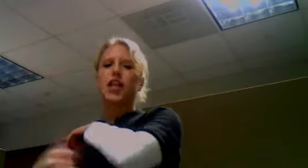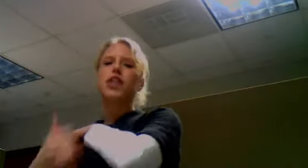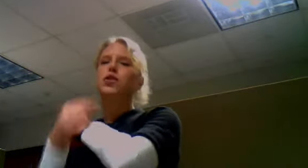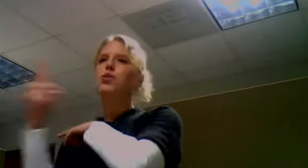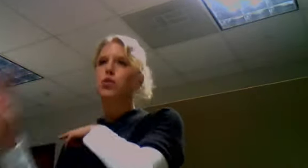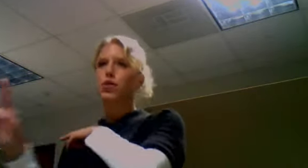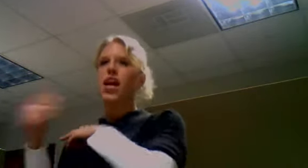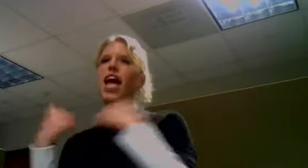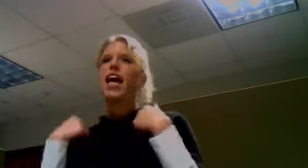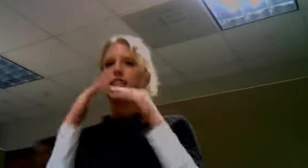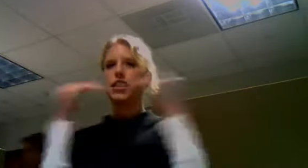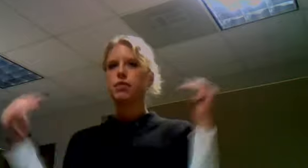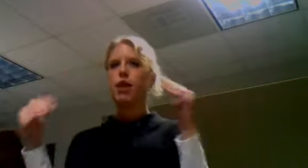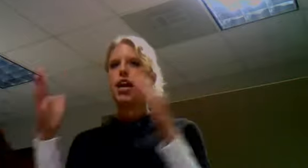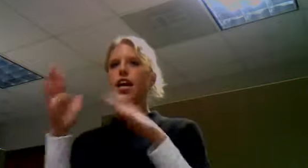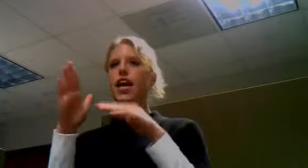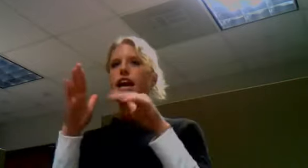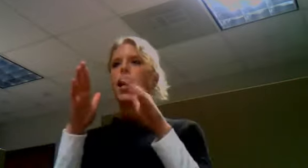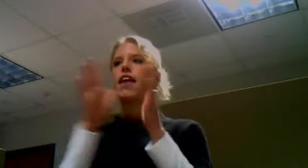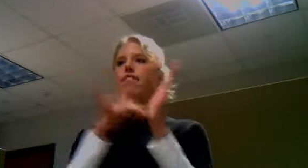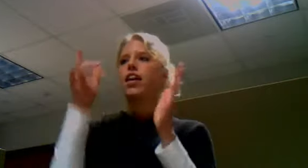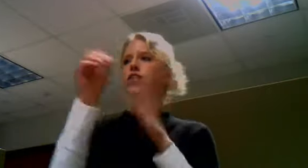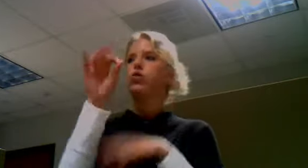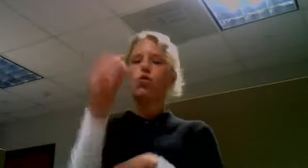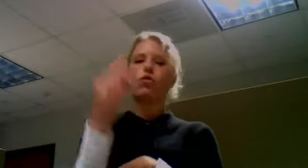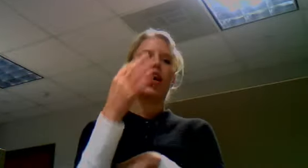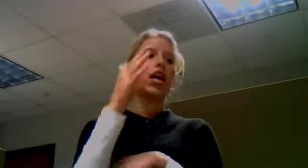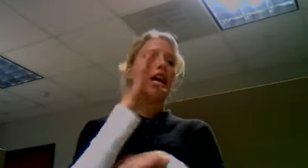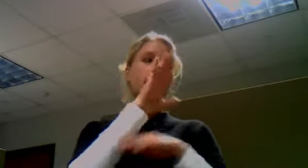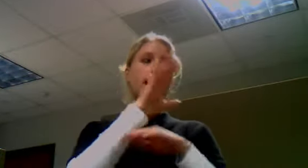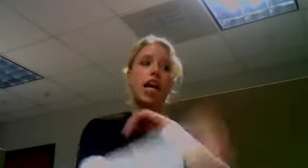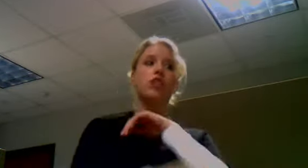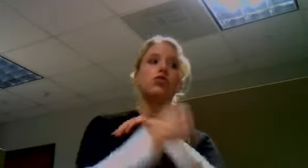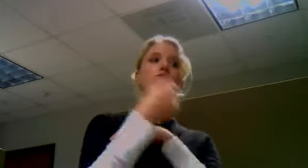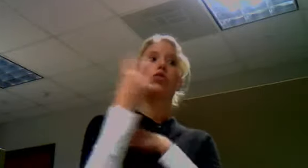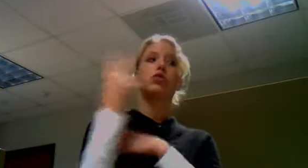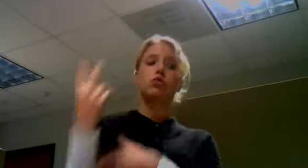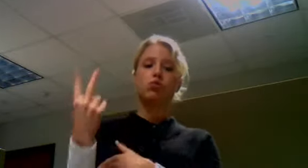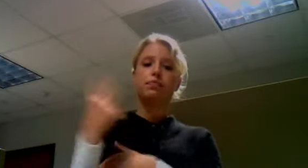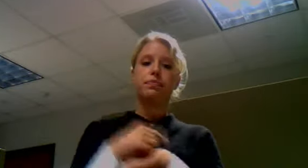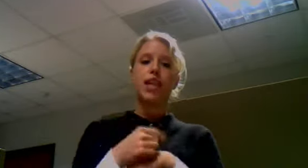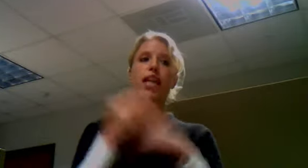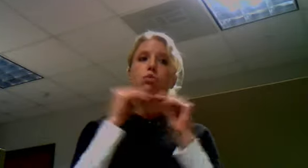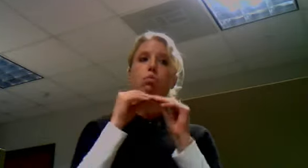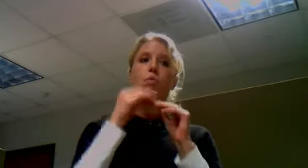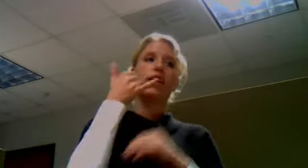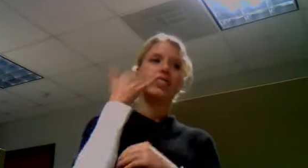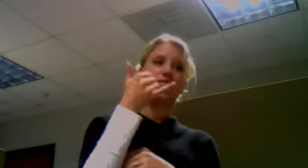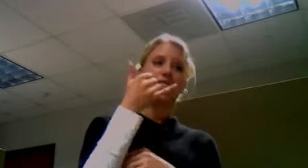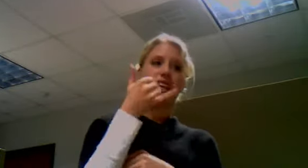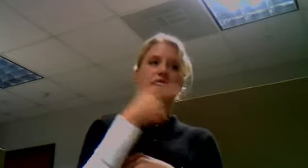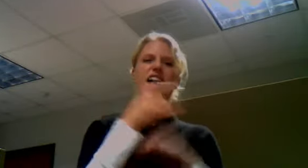over country two in infrastructures. Country one has more telephones, and country one has a longer system